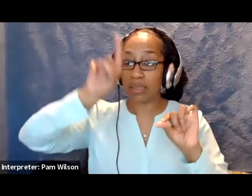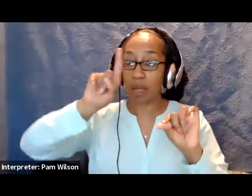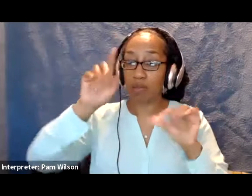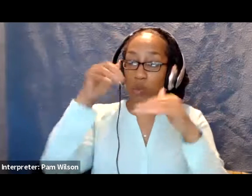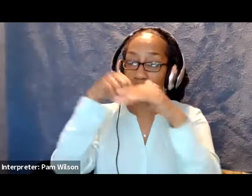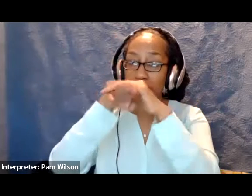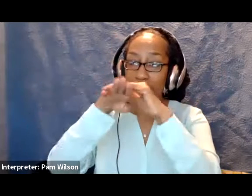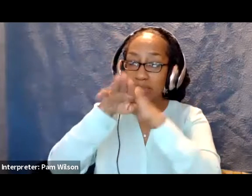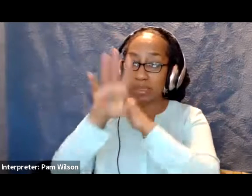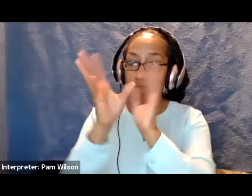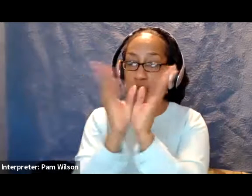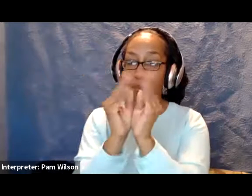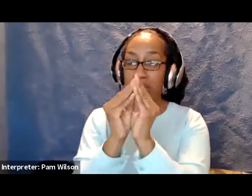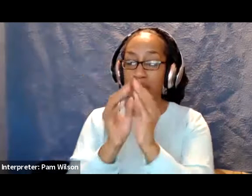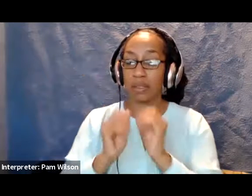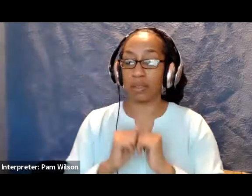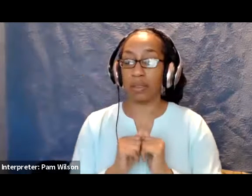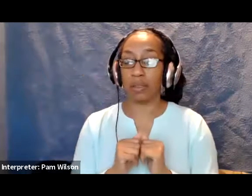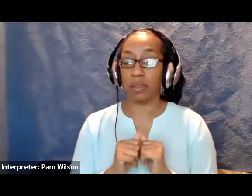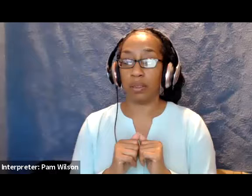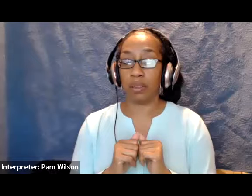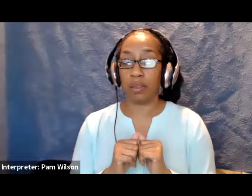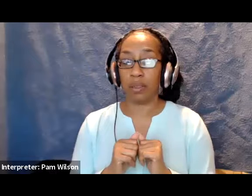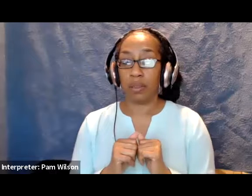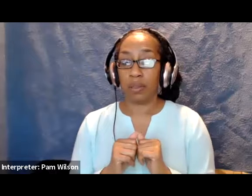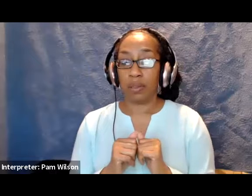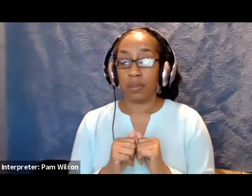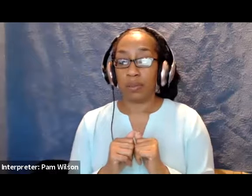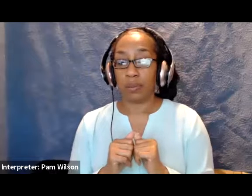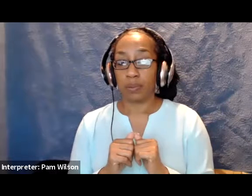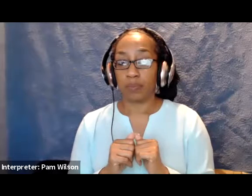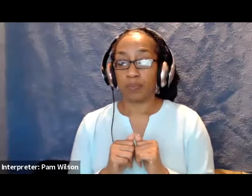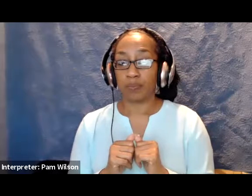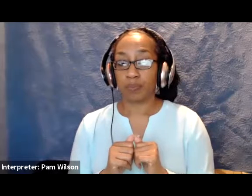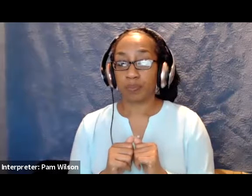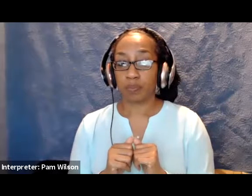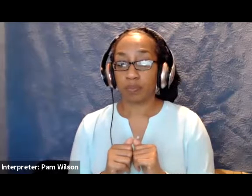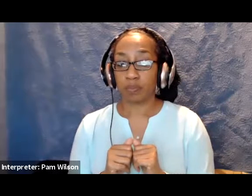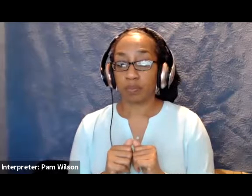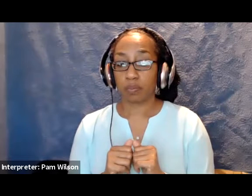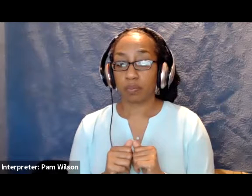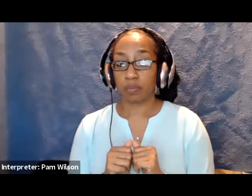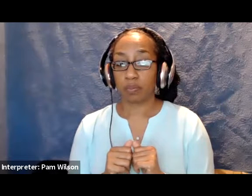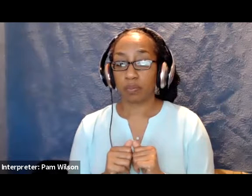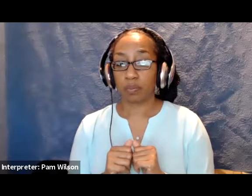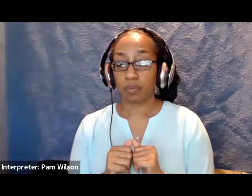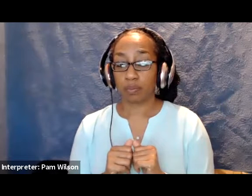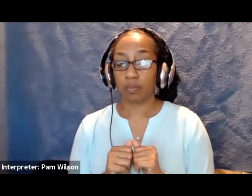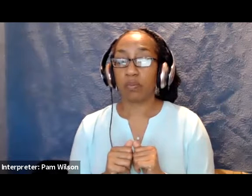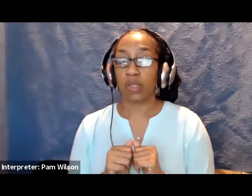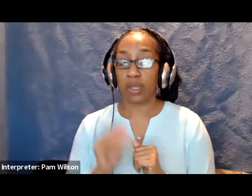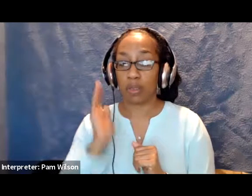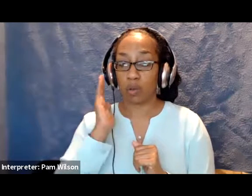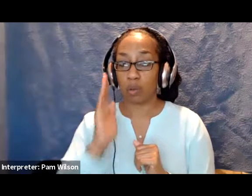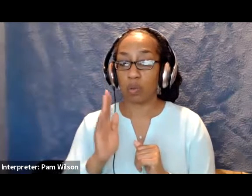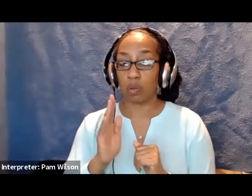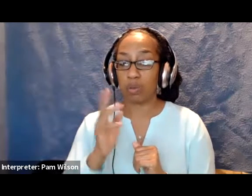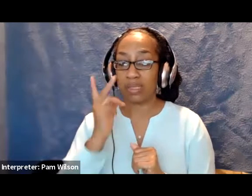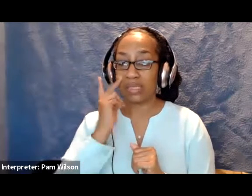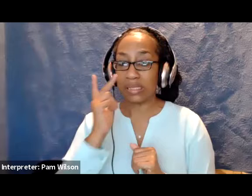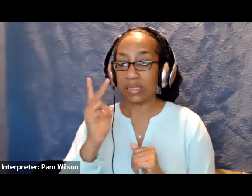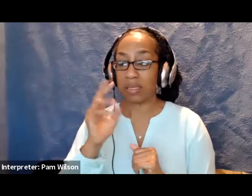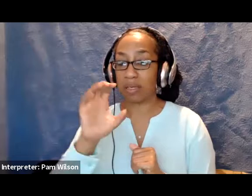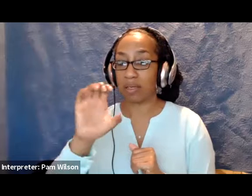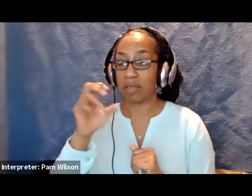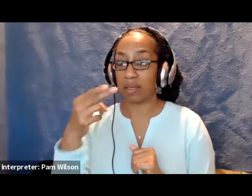meetings. Now, and then it will give you this chat screen.